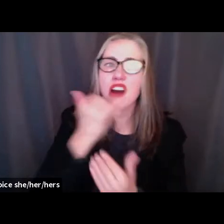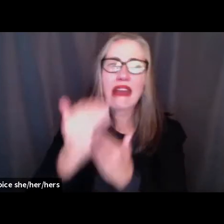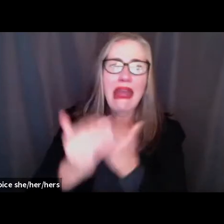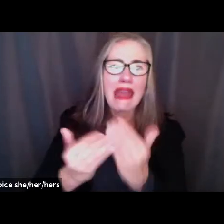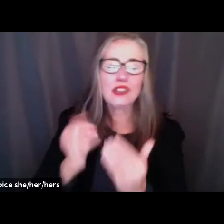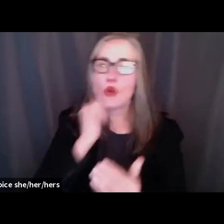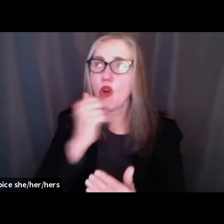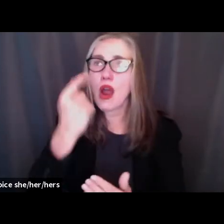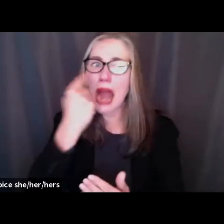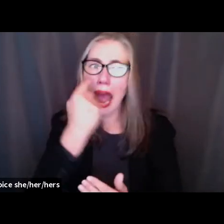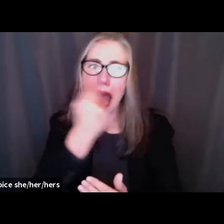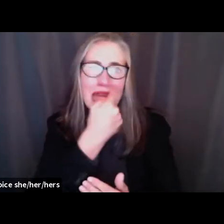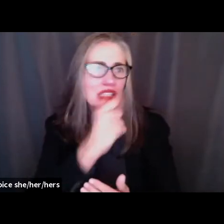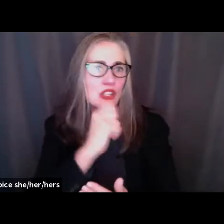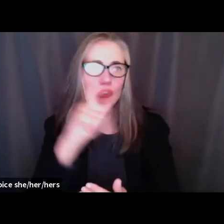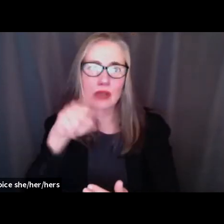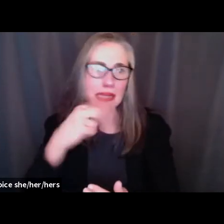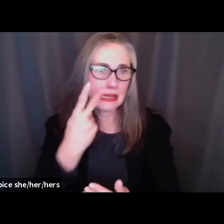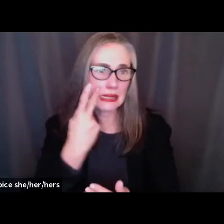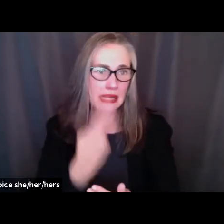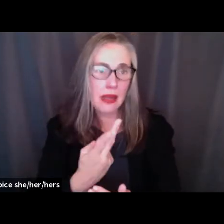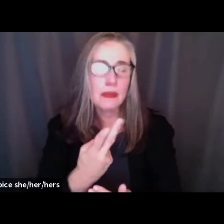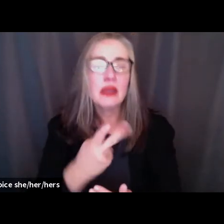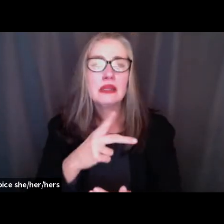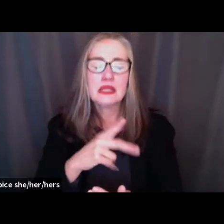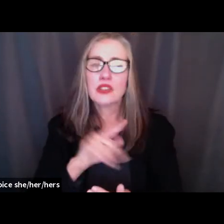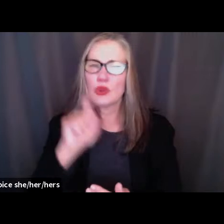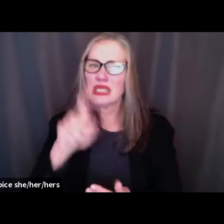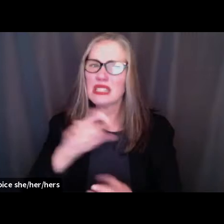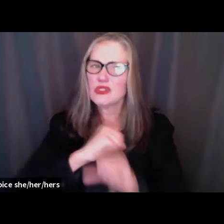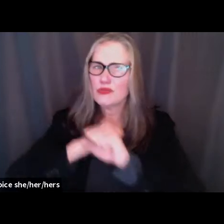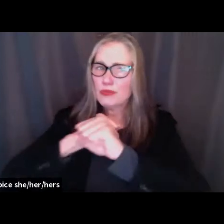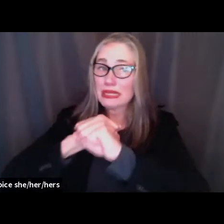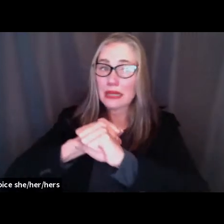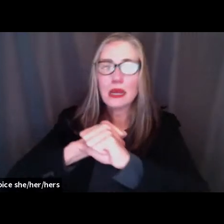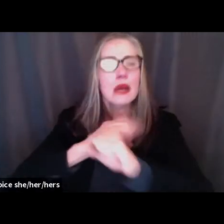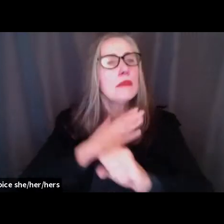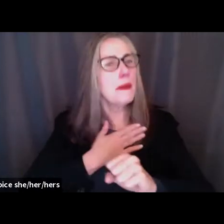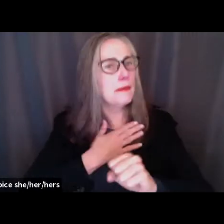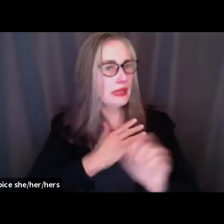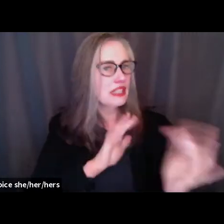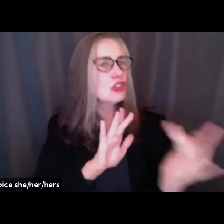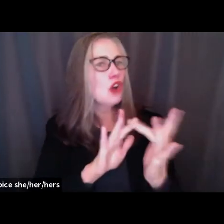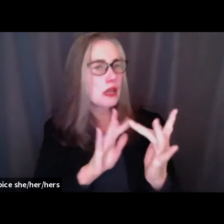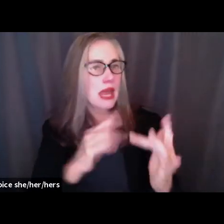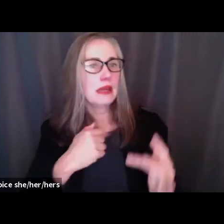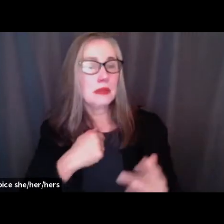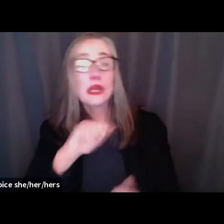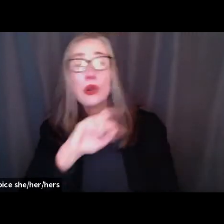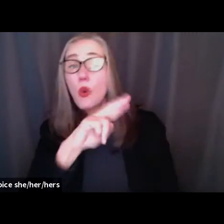that shouldn't be privy to them. But please feel free to contact me or Yvette Martinez for more information.